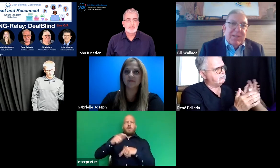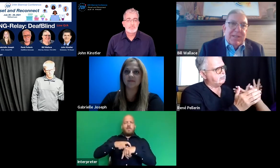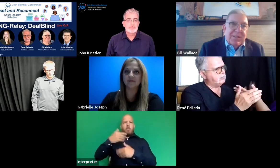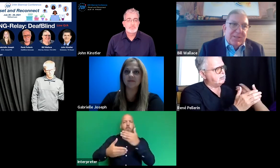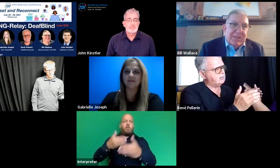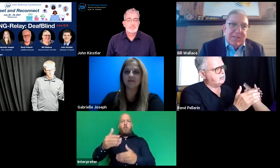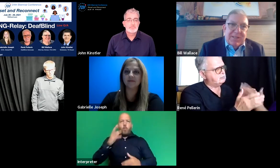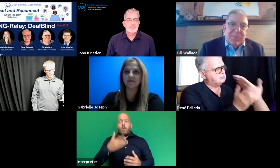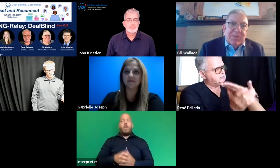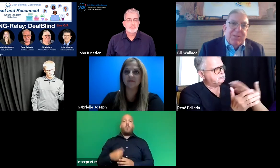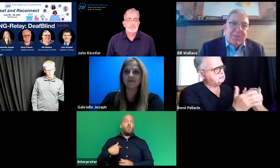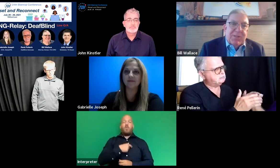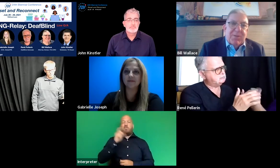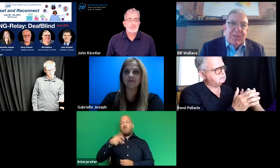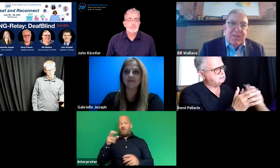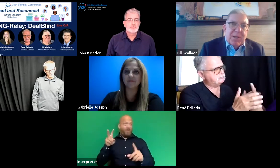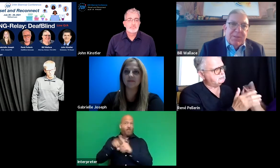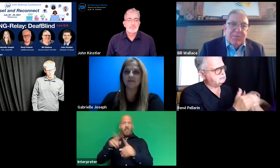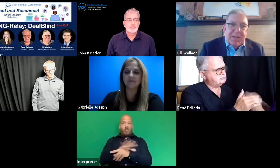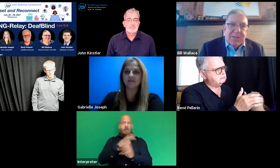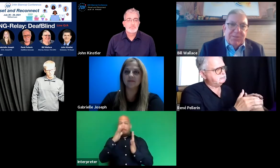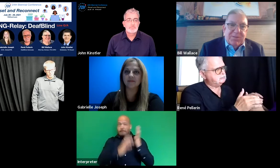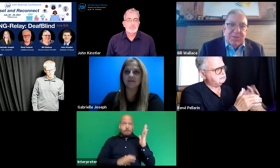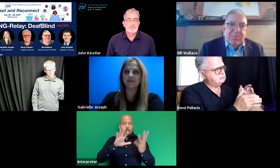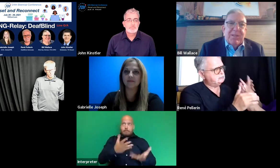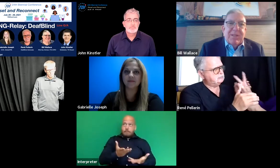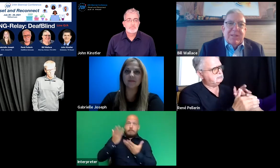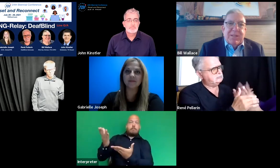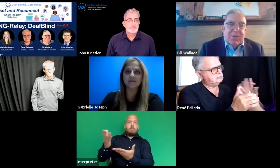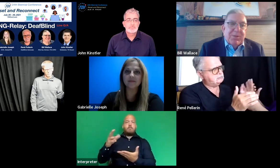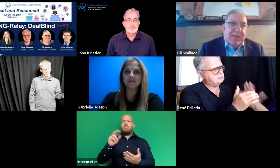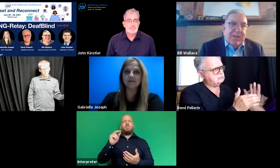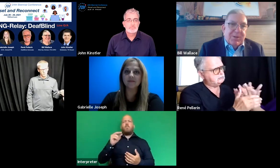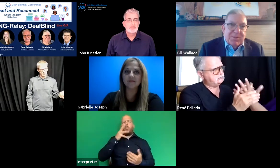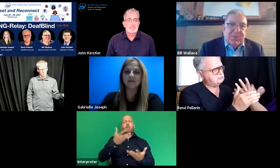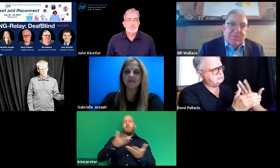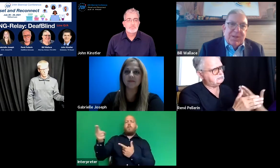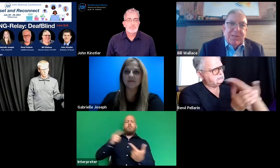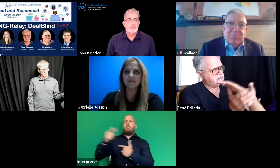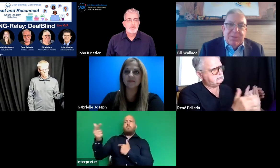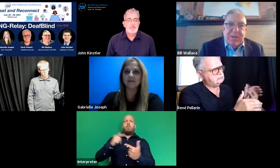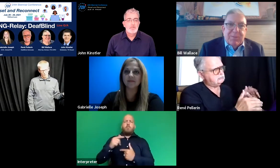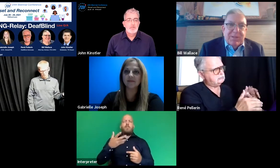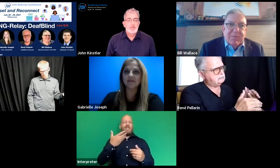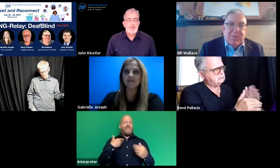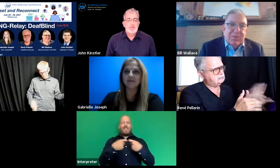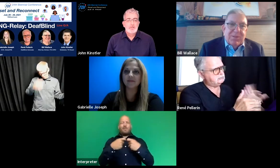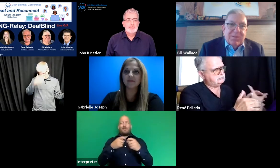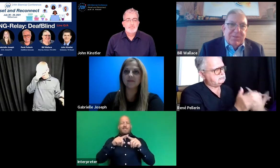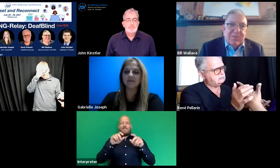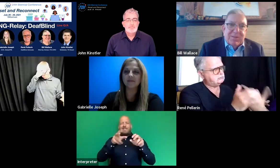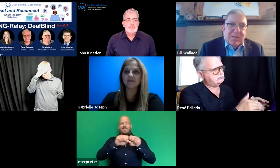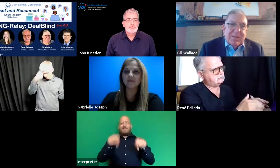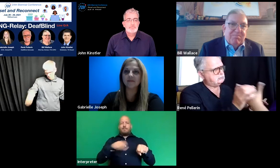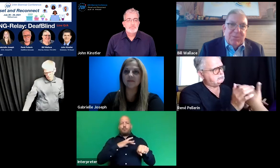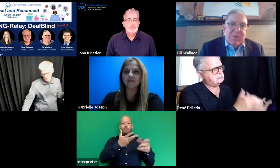comments in the Commission's electronic comment filing system. It's okay also to file a brief comment, which is